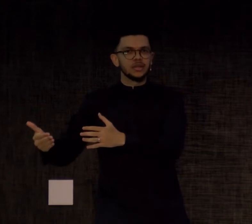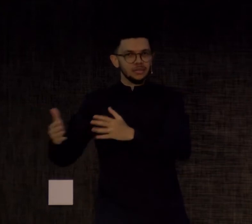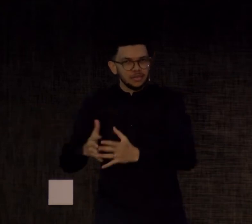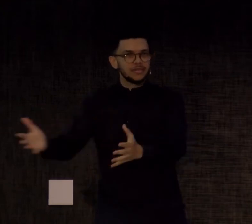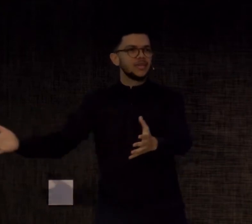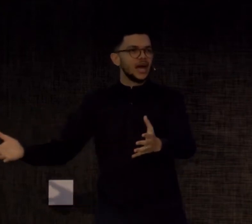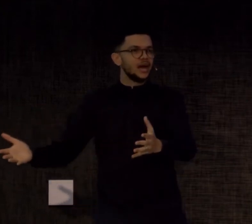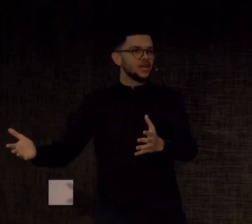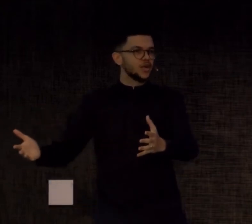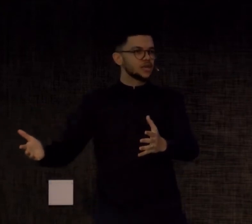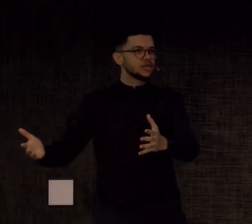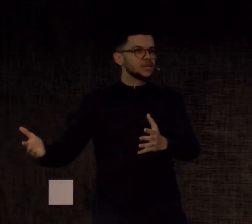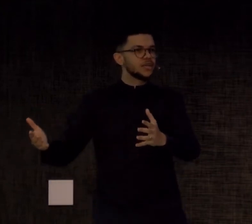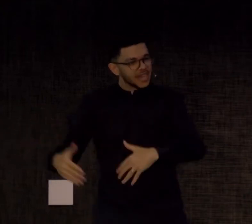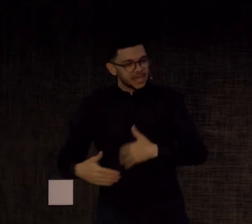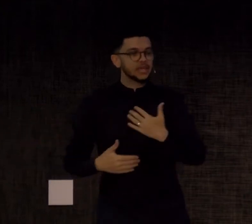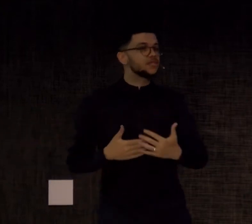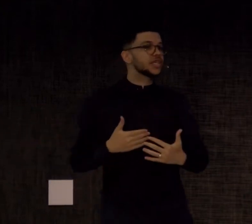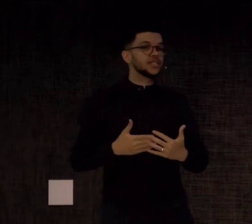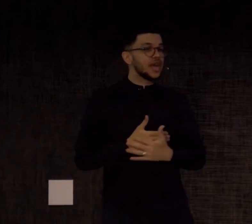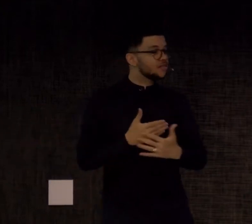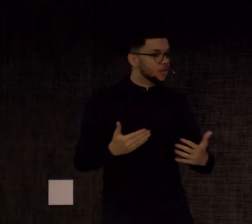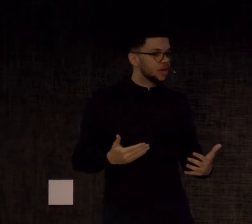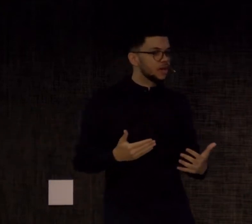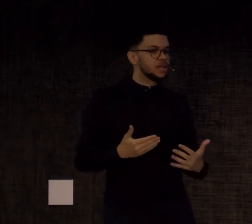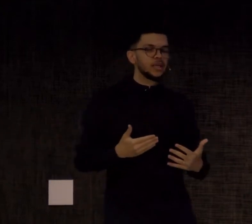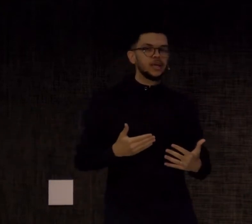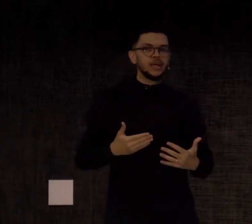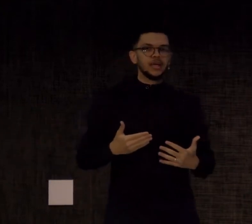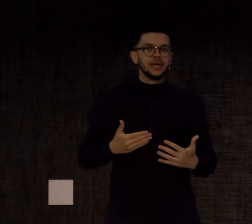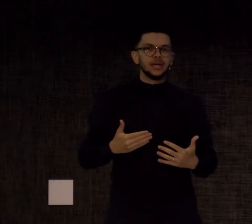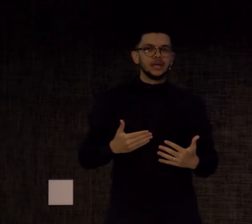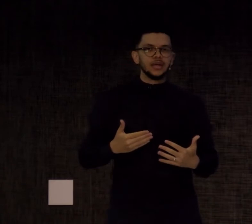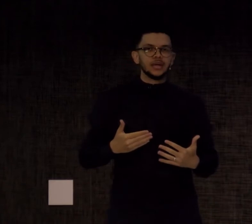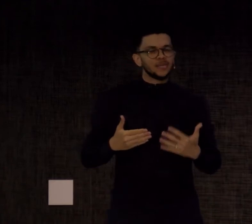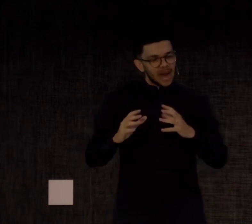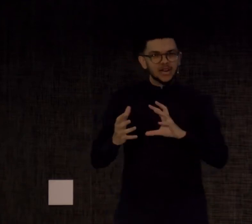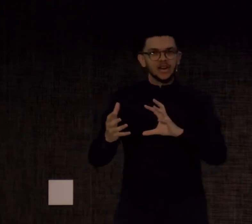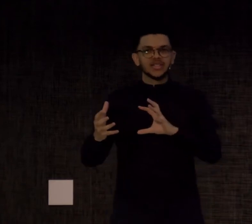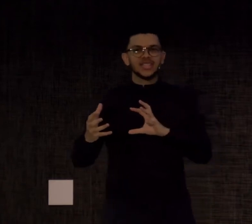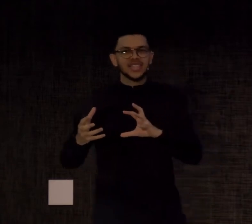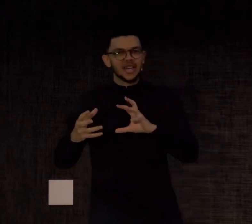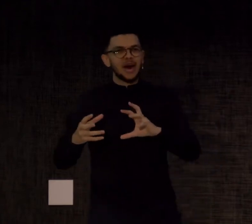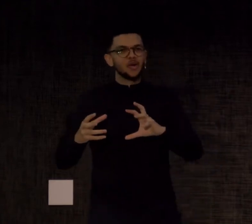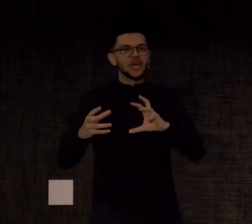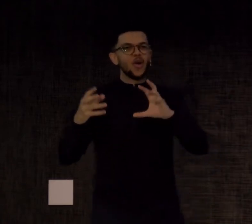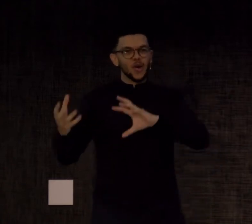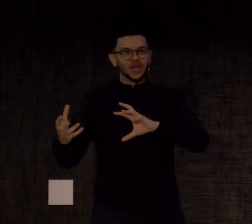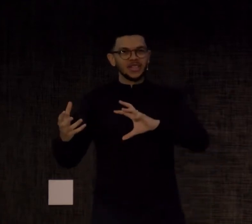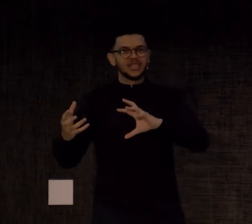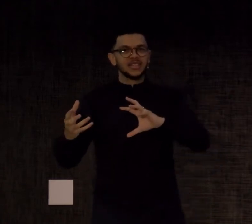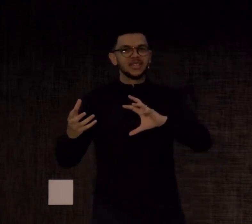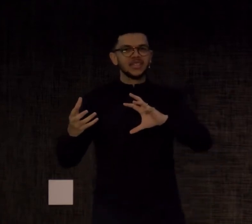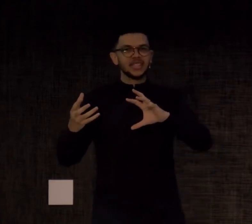And it works. Thinking differently to everyone. The paradox is that somehow we